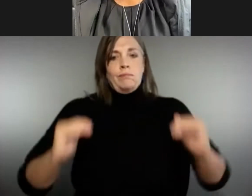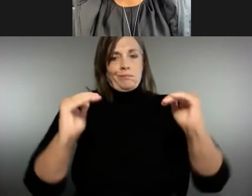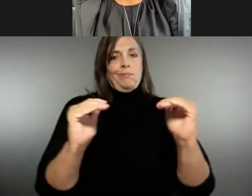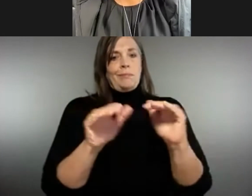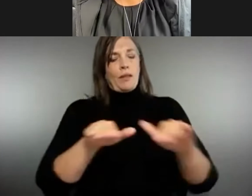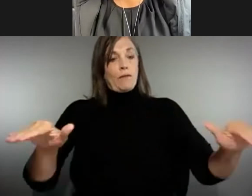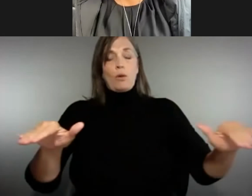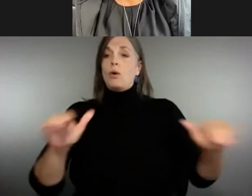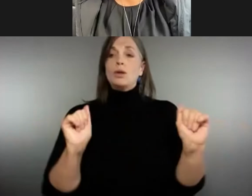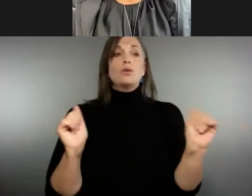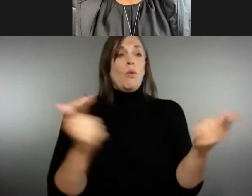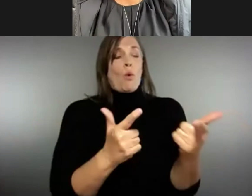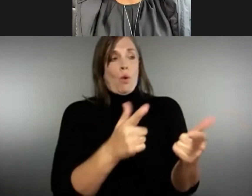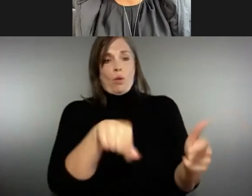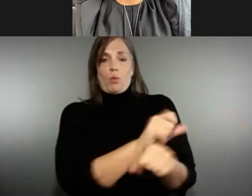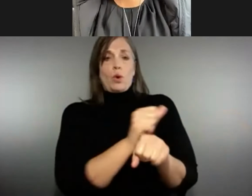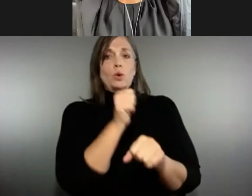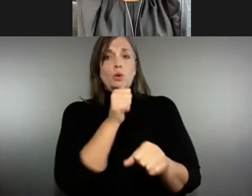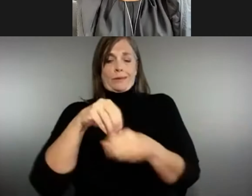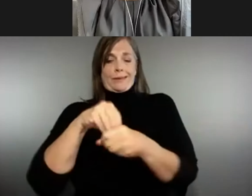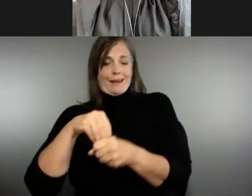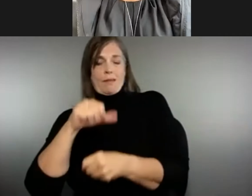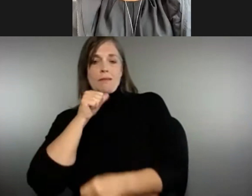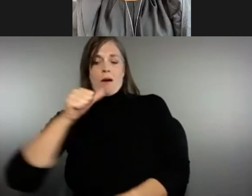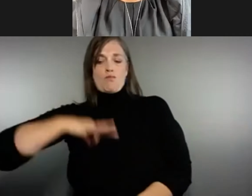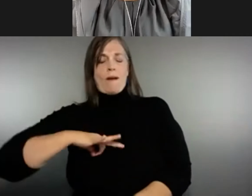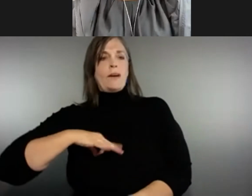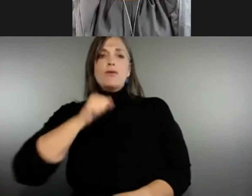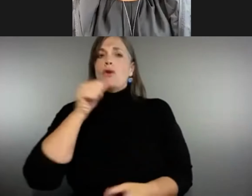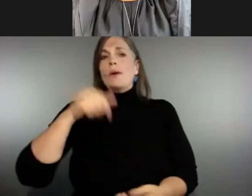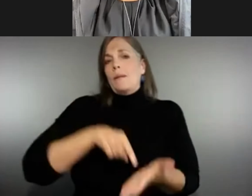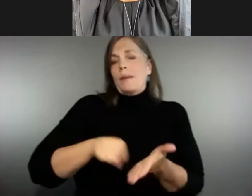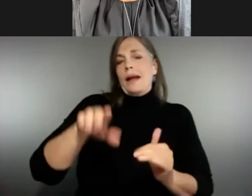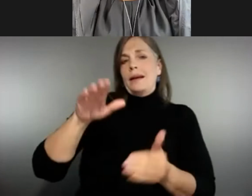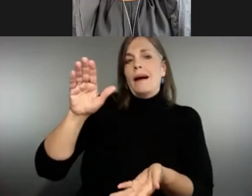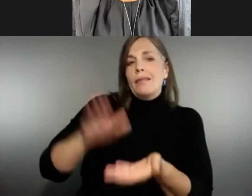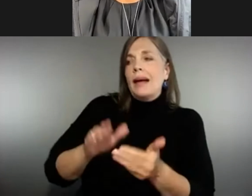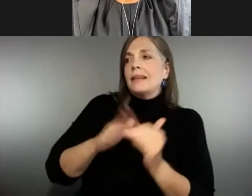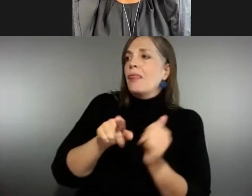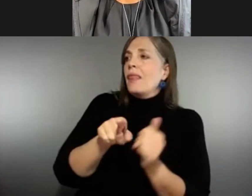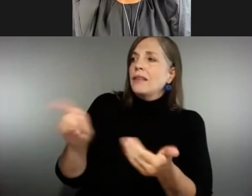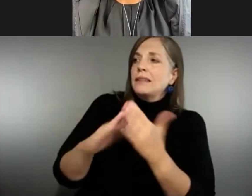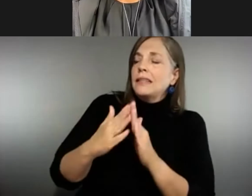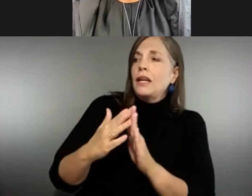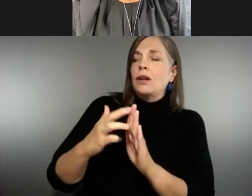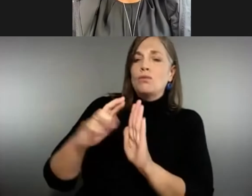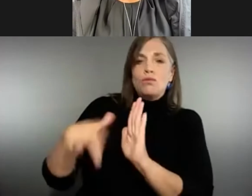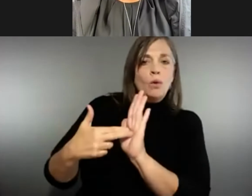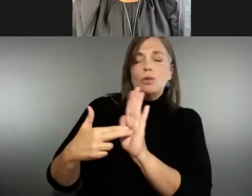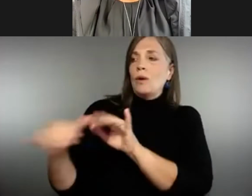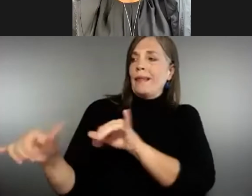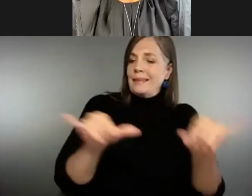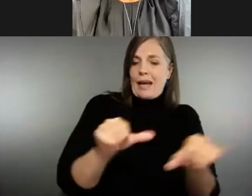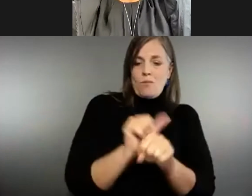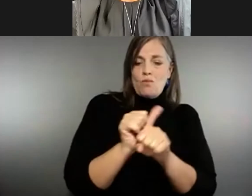who's working in the nonprofit sector um is not necessarily getting paid less than city counterparts who might be actually doing the same work and getting paid